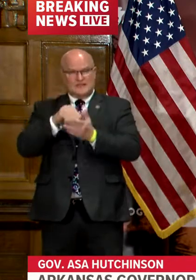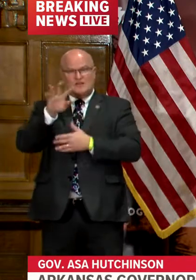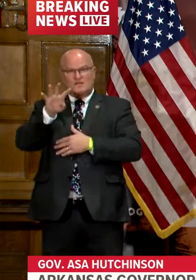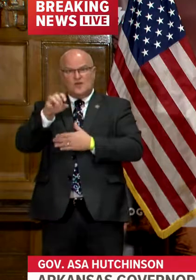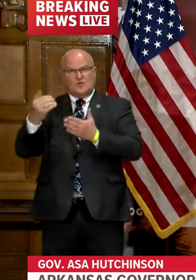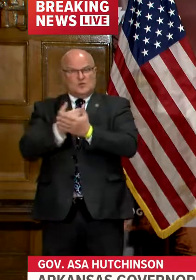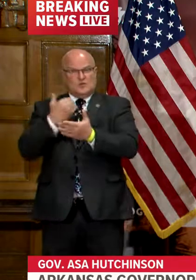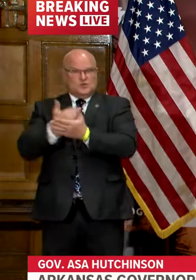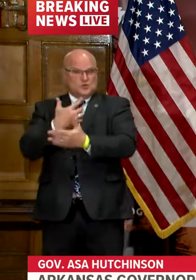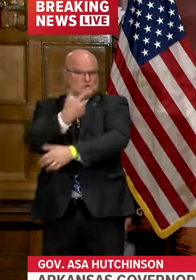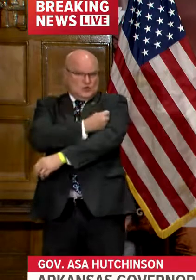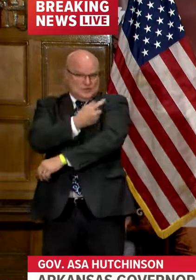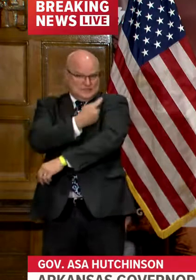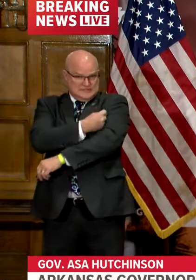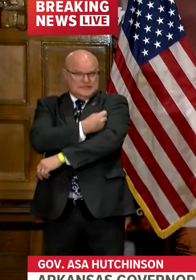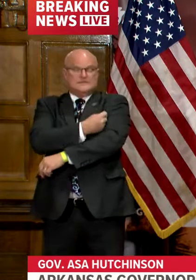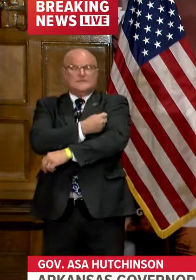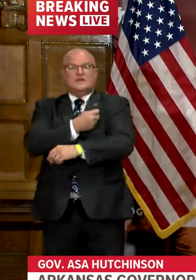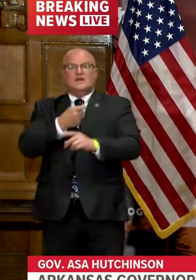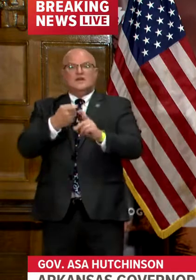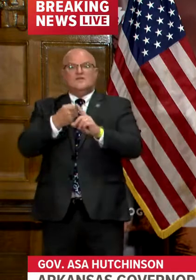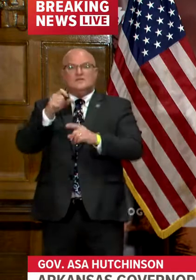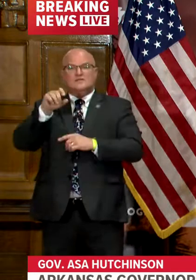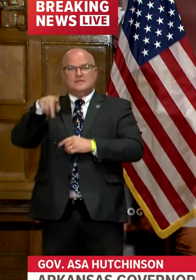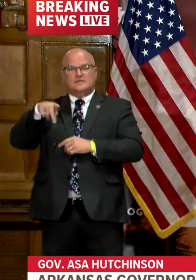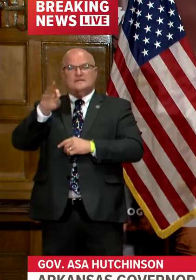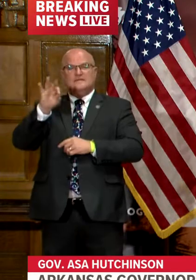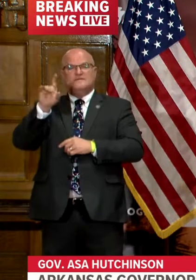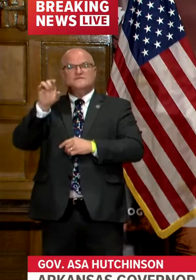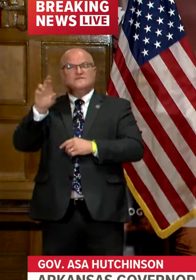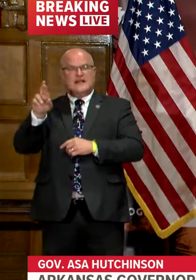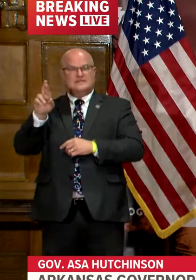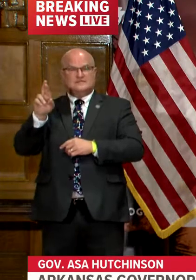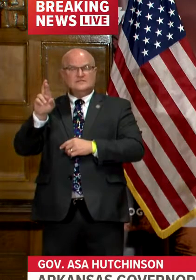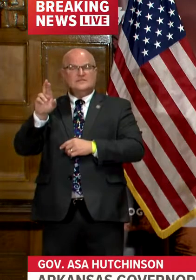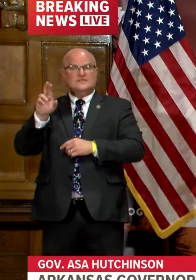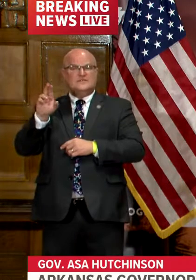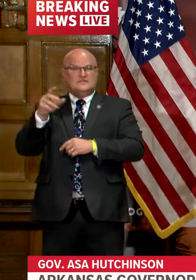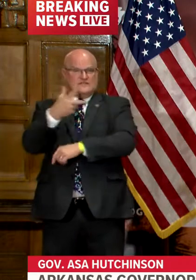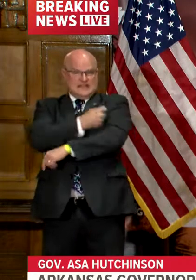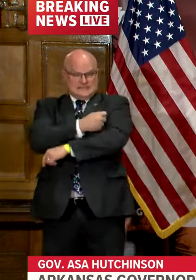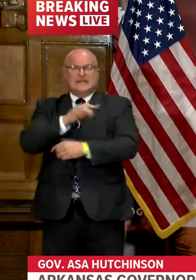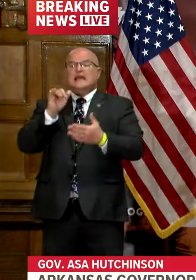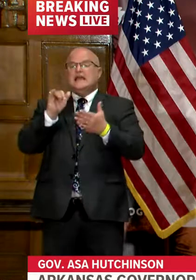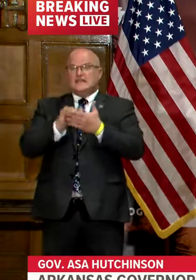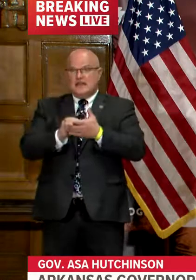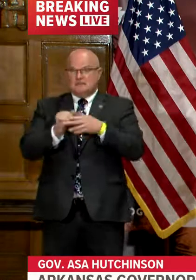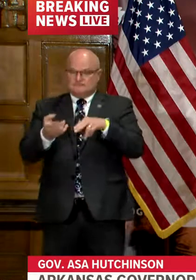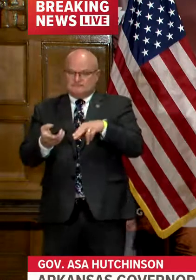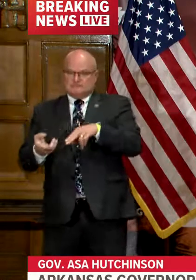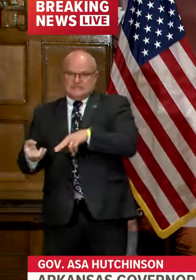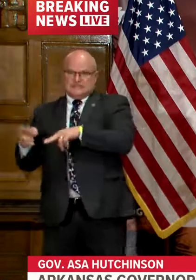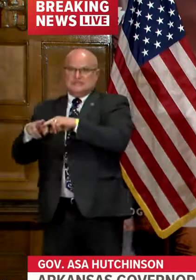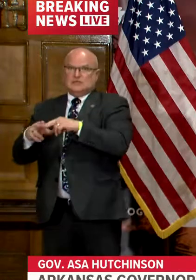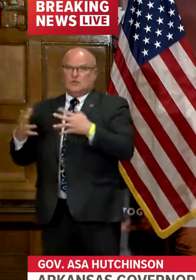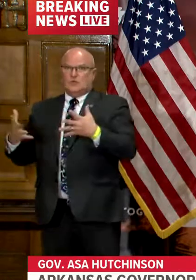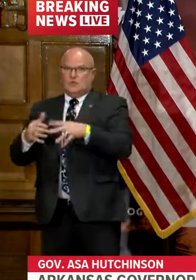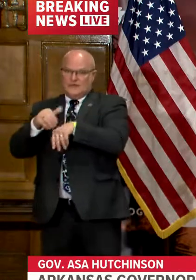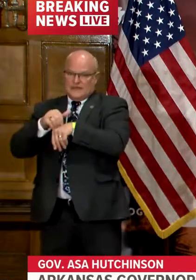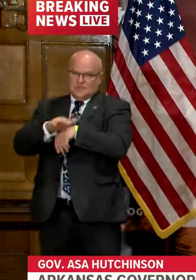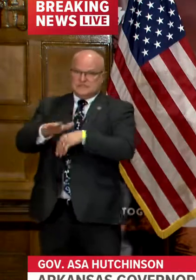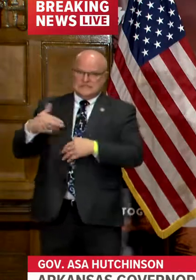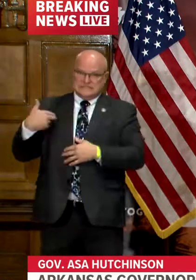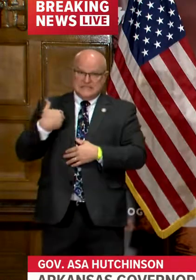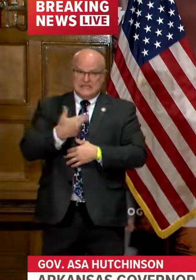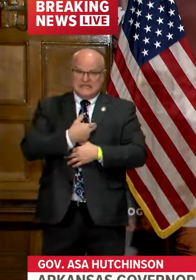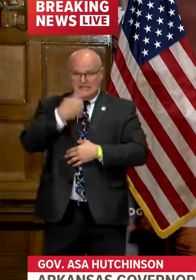23,400 new doses of the Pfizer vaccine, and that will be in addition to what they will ship